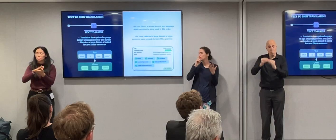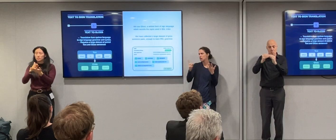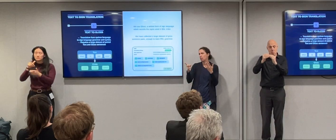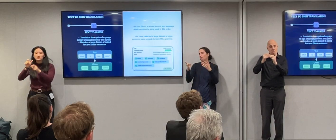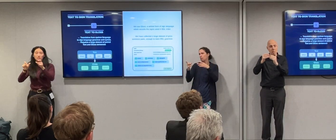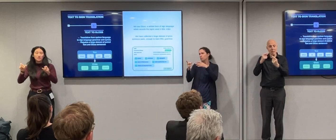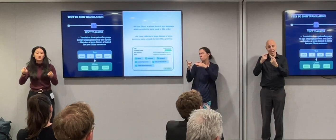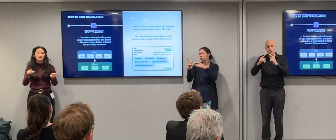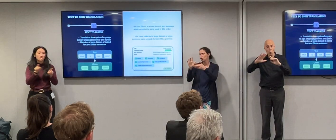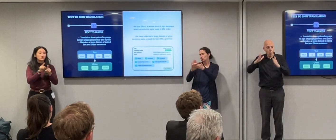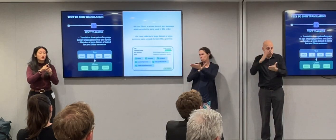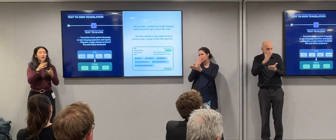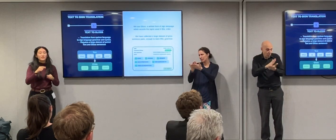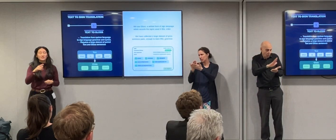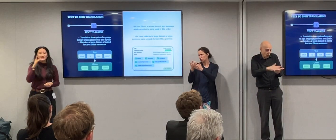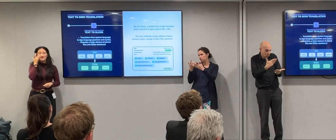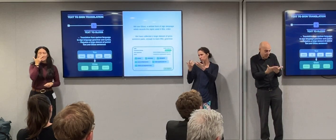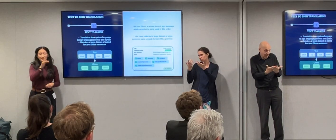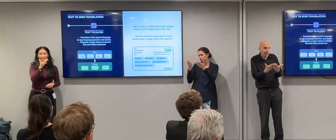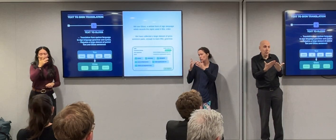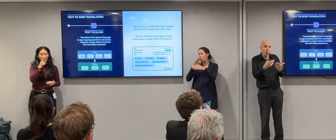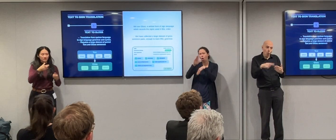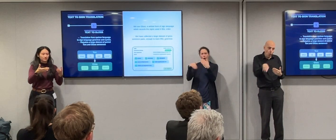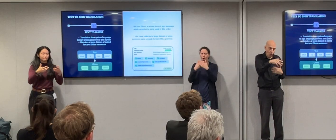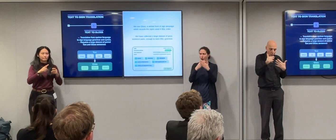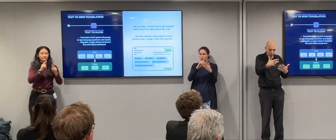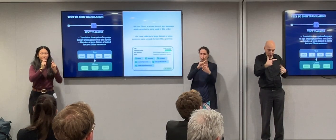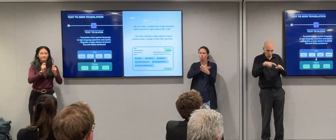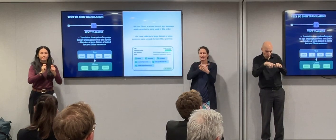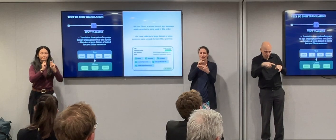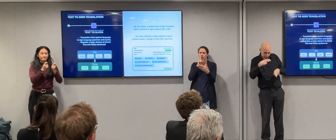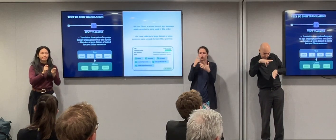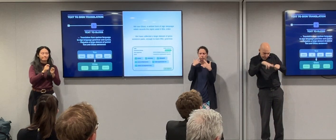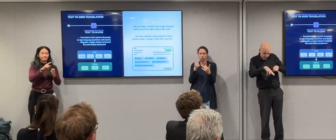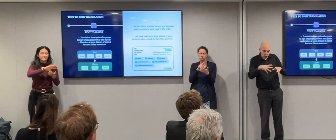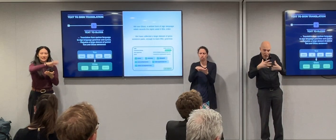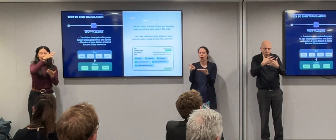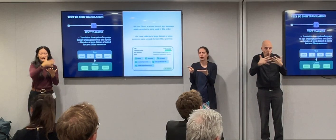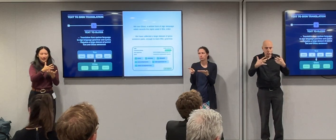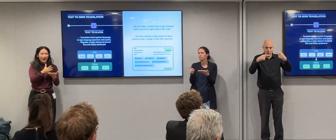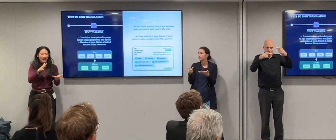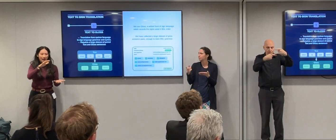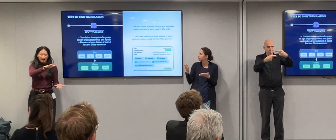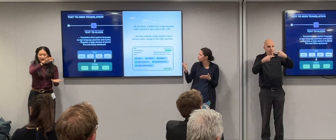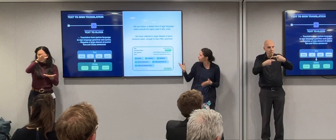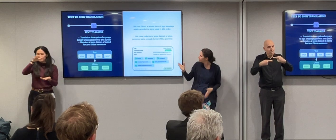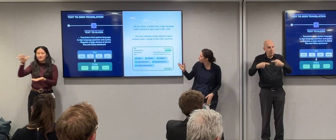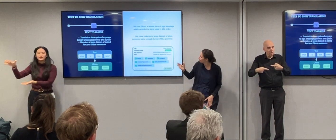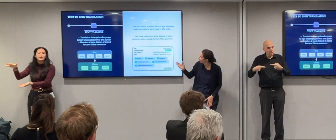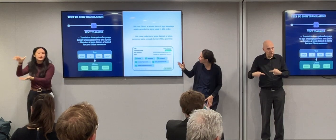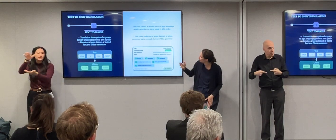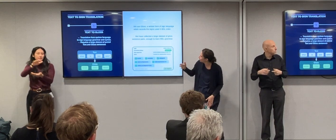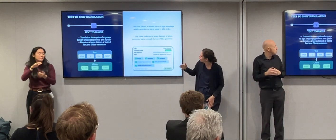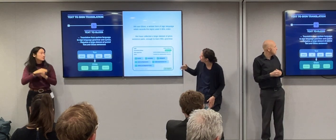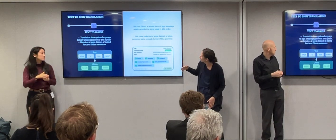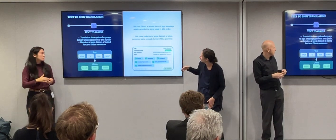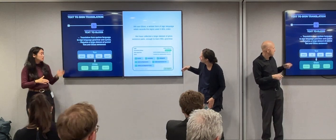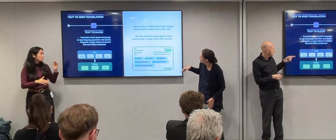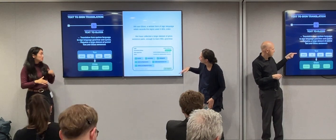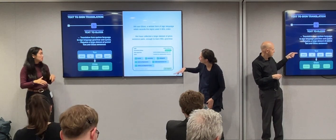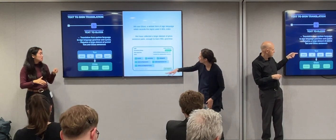translations for clients, all of them that have been kind of quality checked. Kind of the example that I've got there at the bottom is the English, what is your